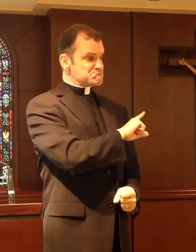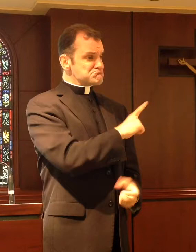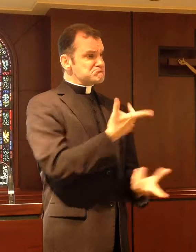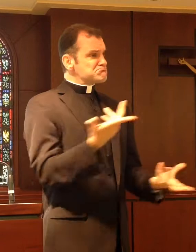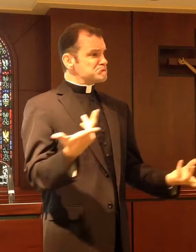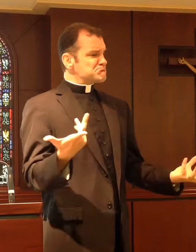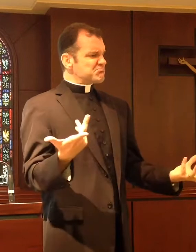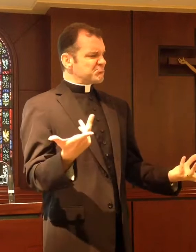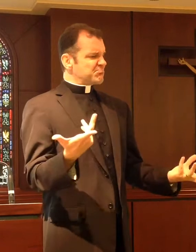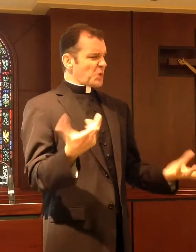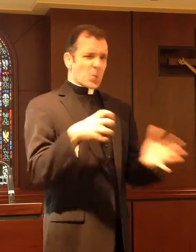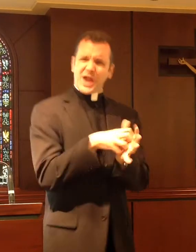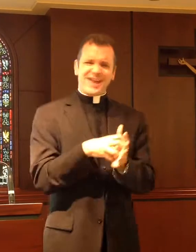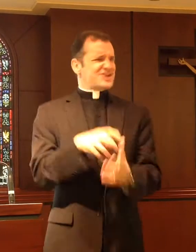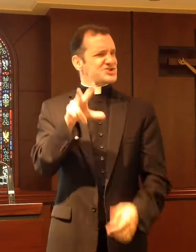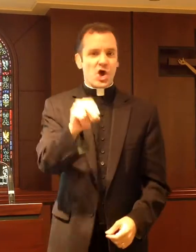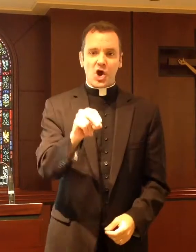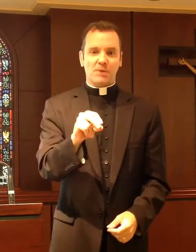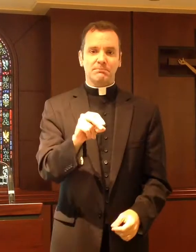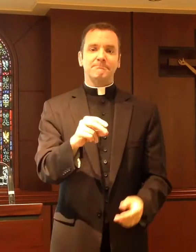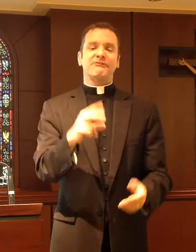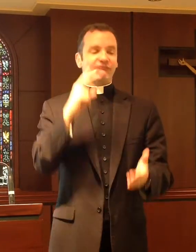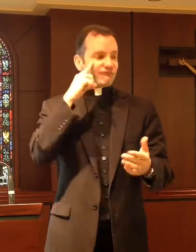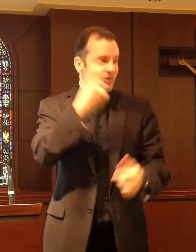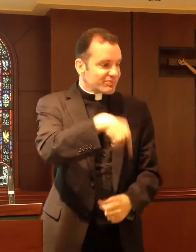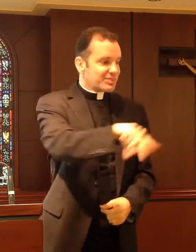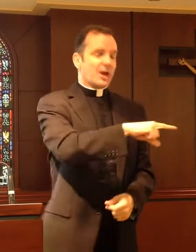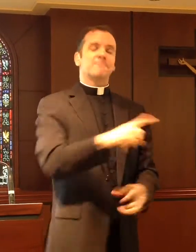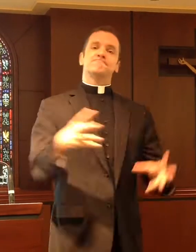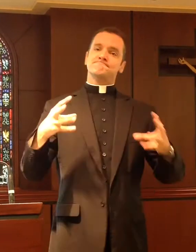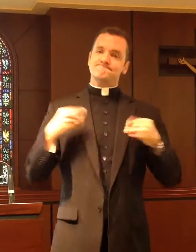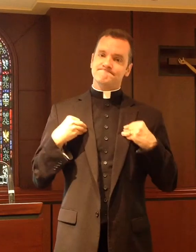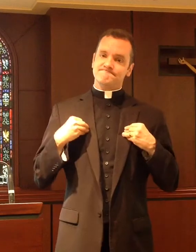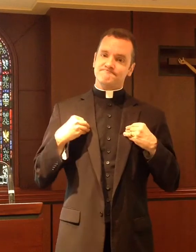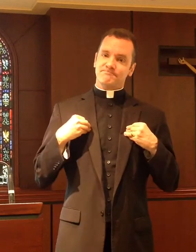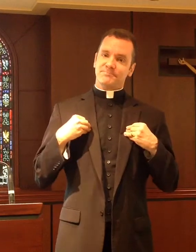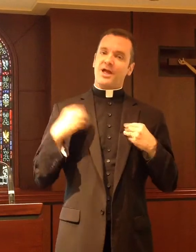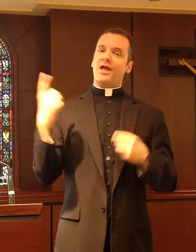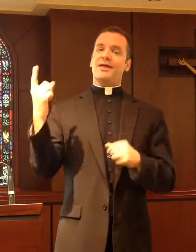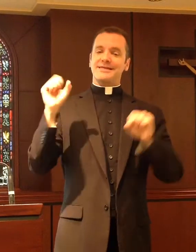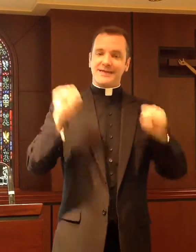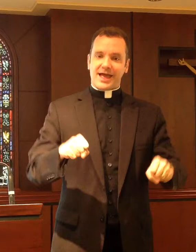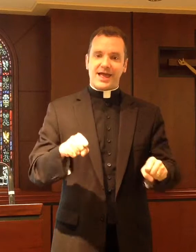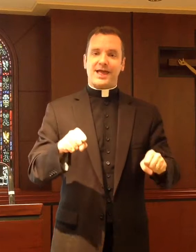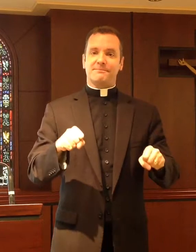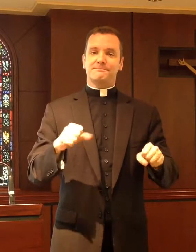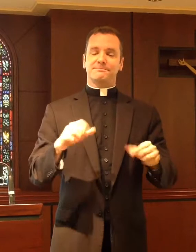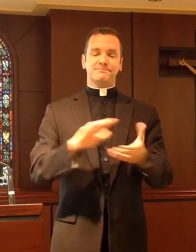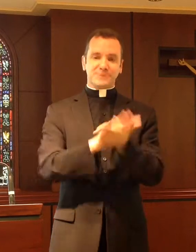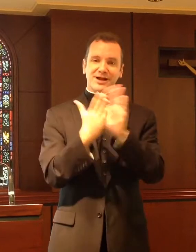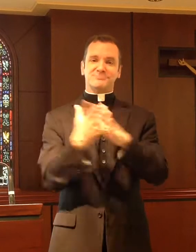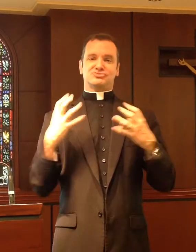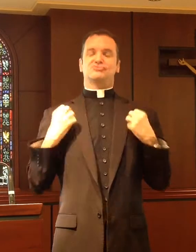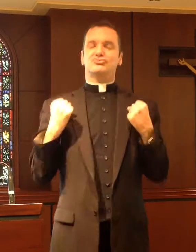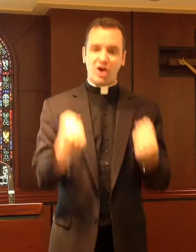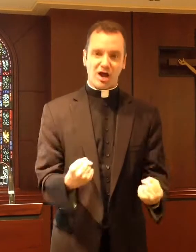And that weakness for them is not a weakness, but it becomes a strength as they accept